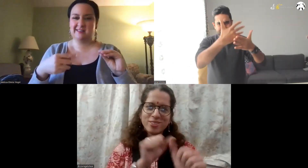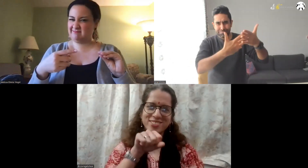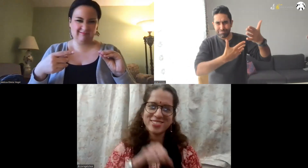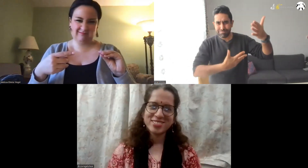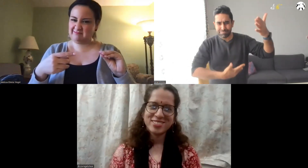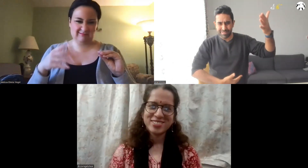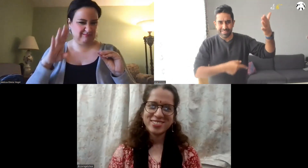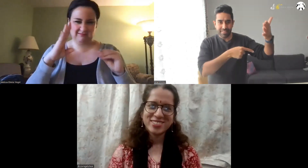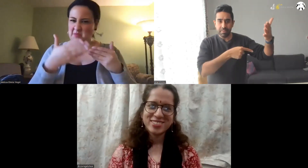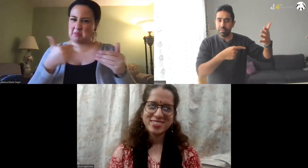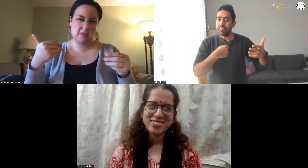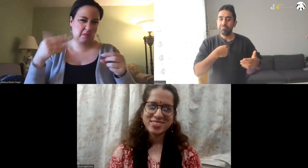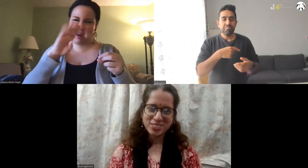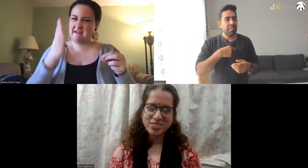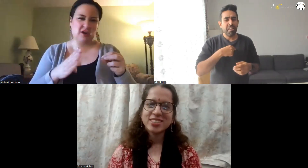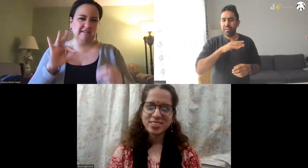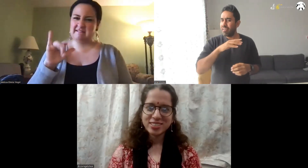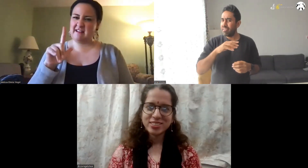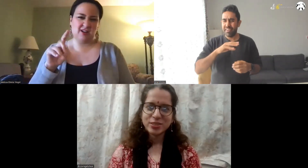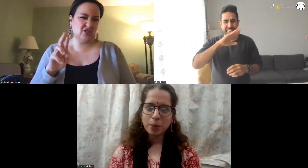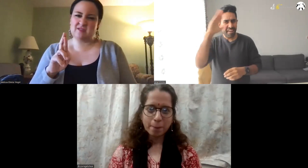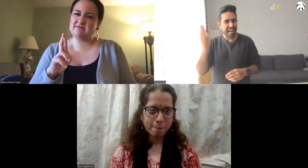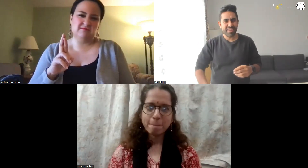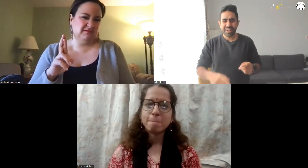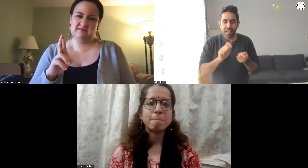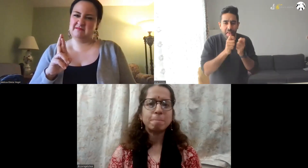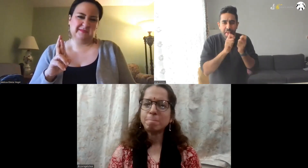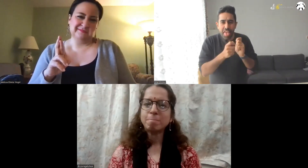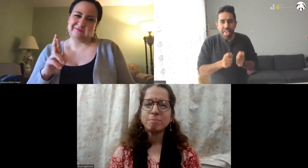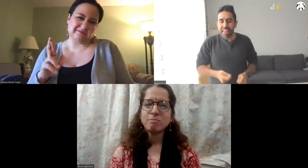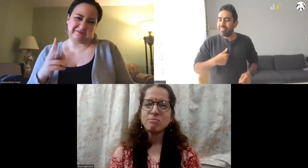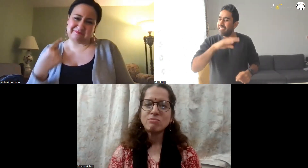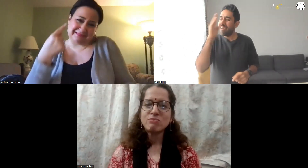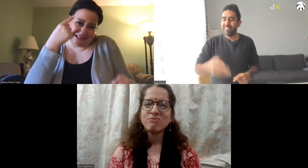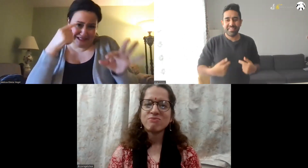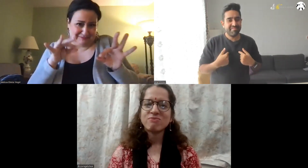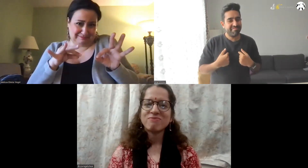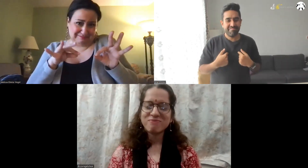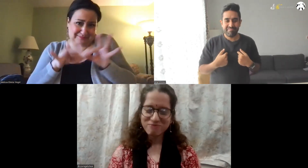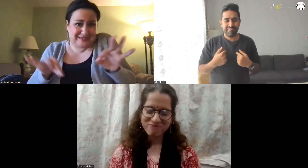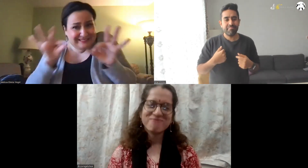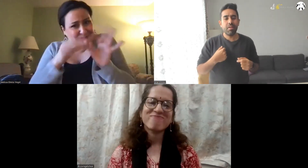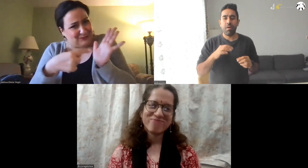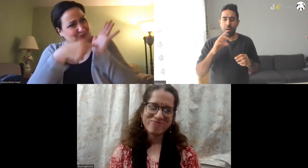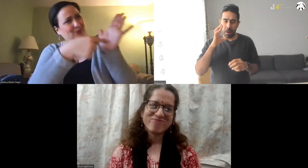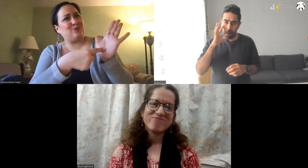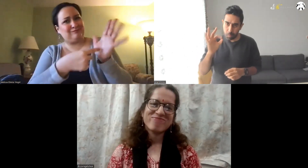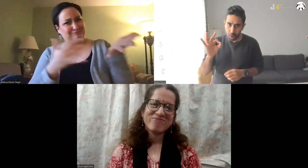my Instagram handle, you would get to see lot of my stories, a lot of my posts. I never edit my